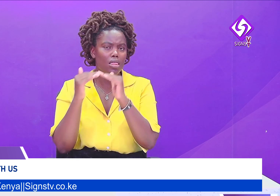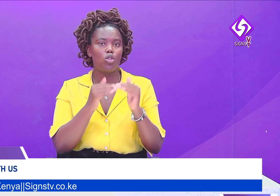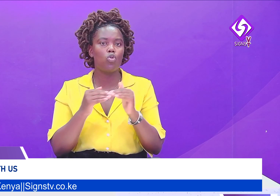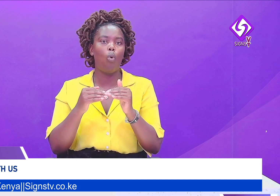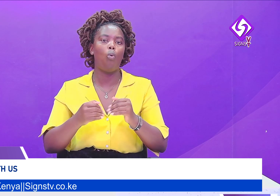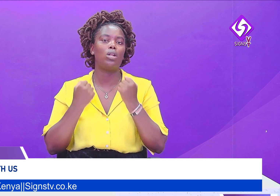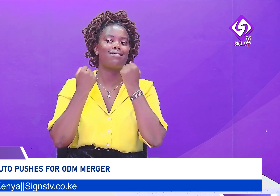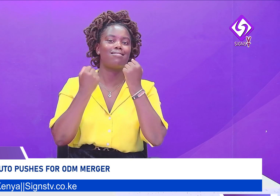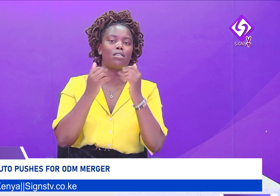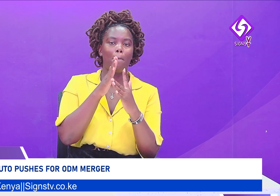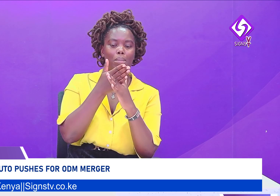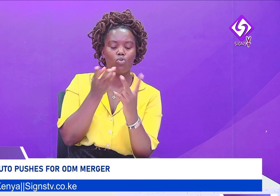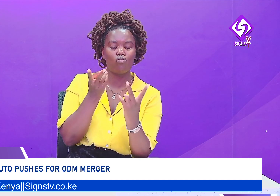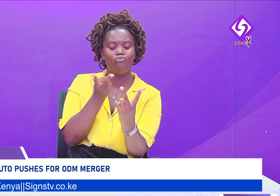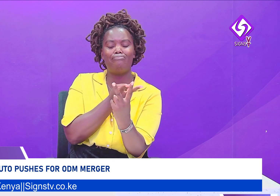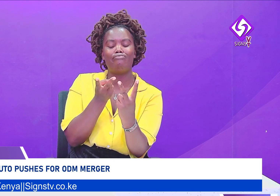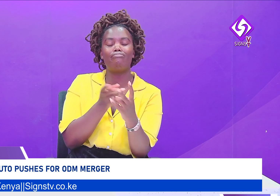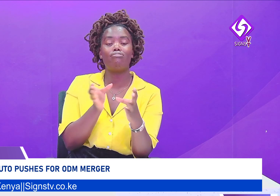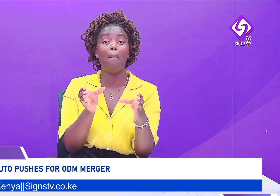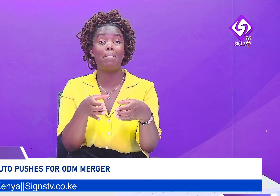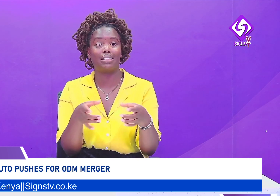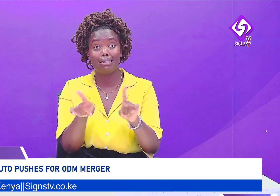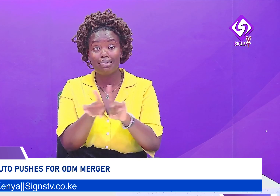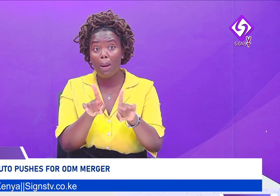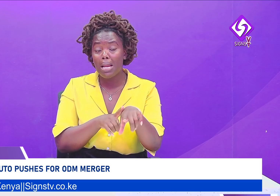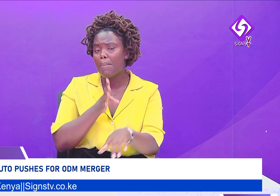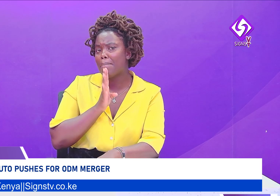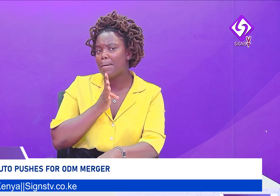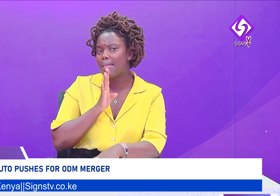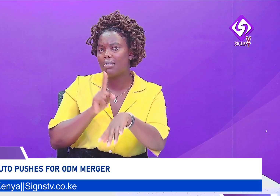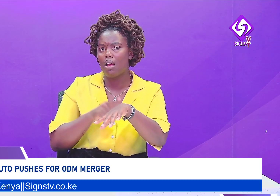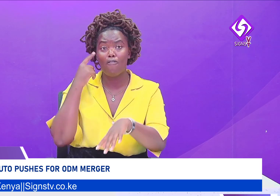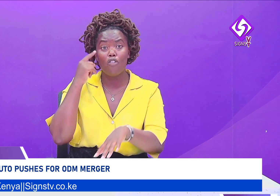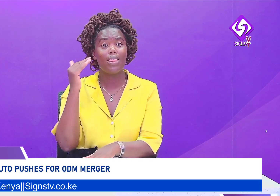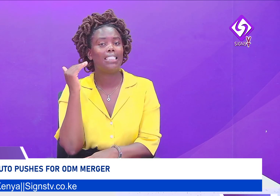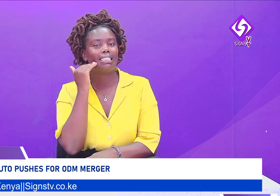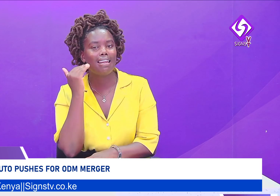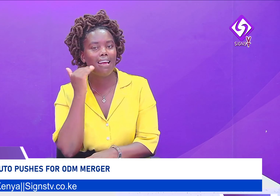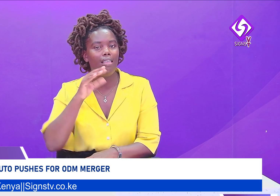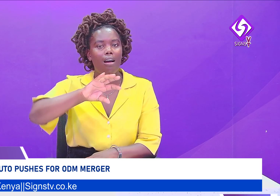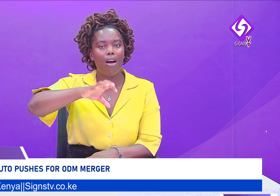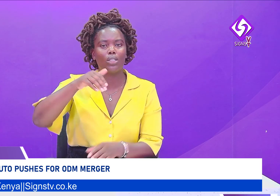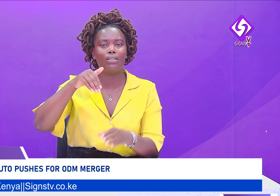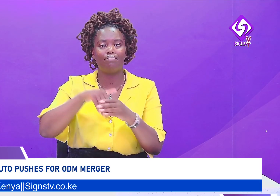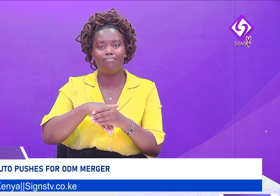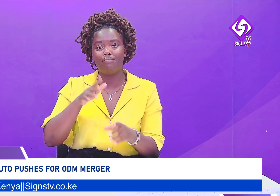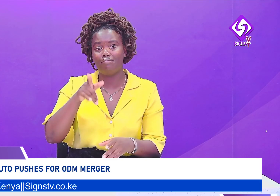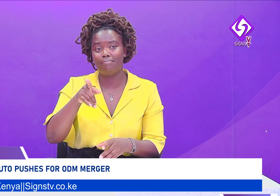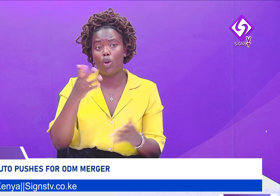of equal strength between the two parties. Speaking in Siaya County, in the company